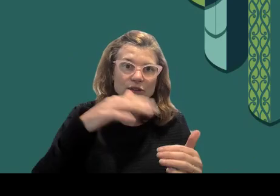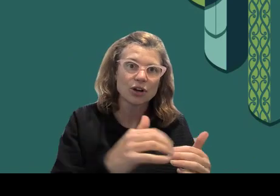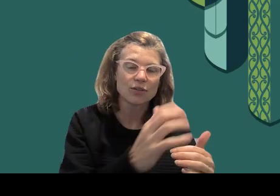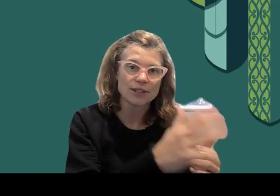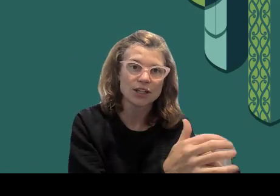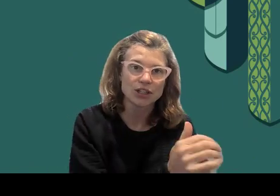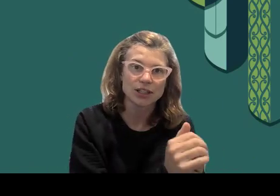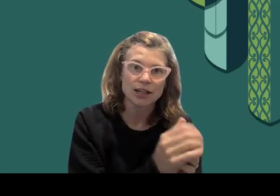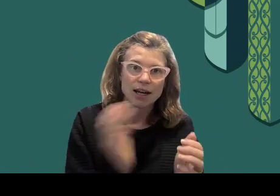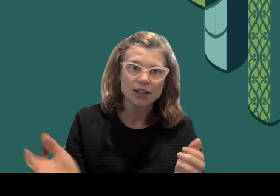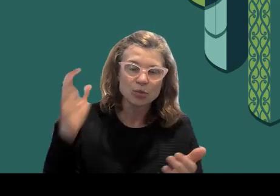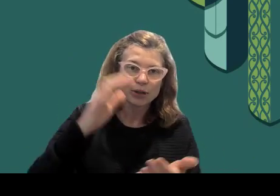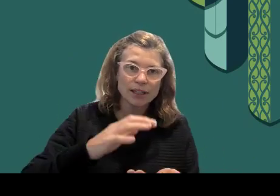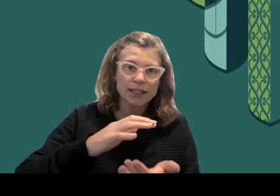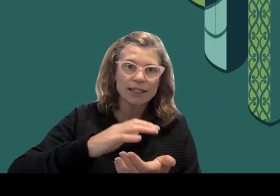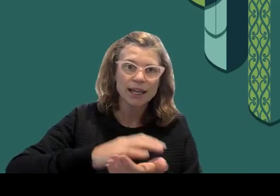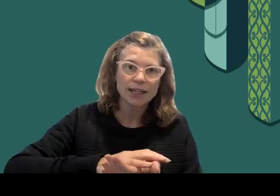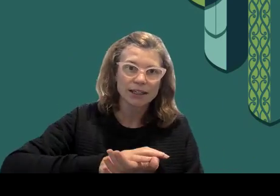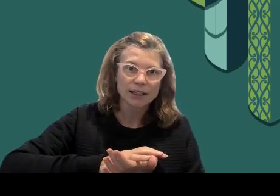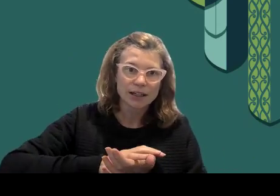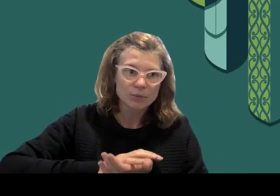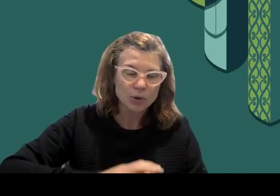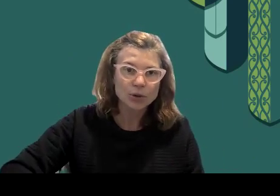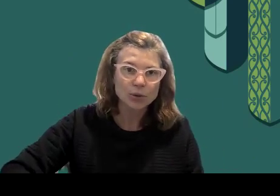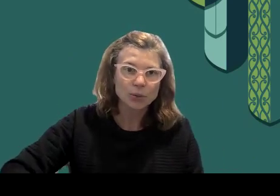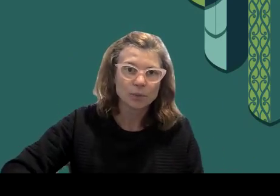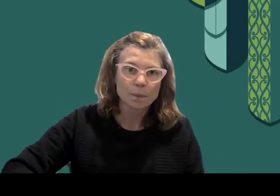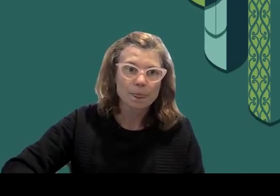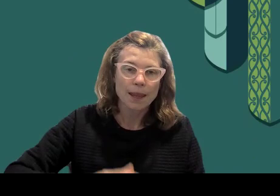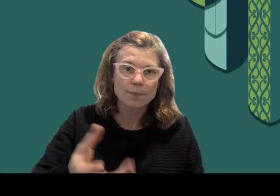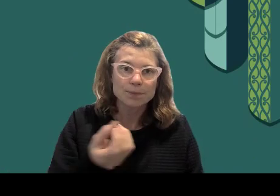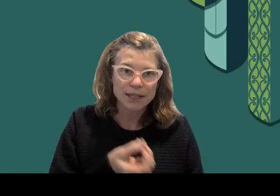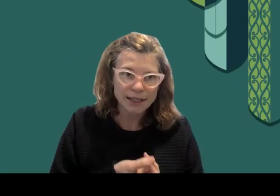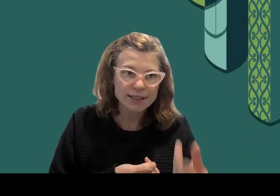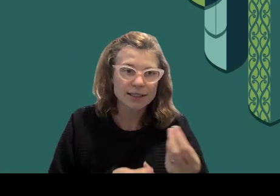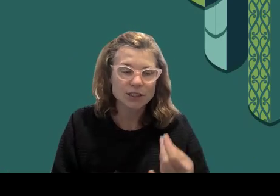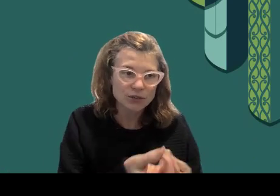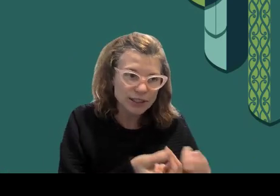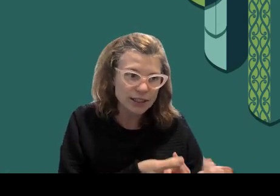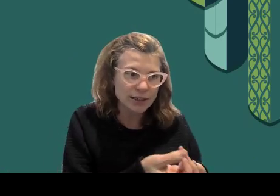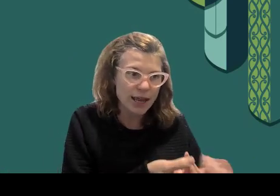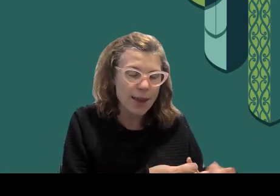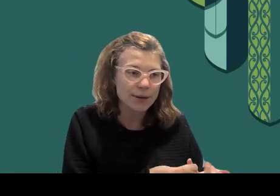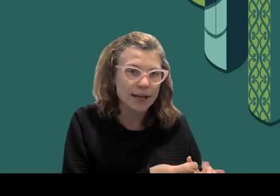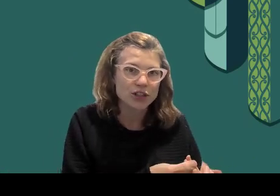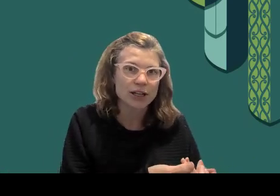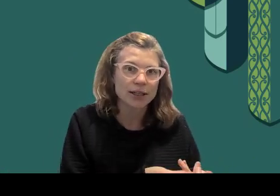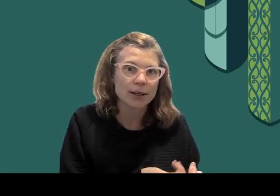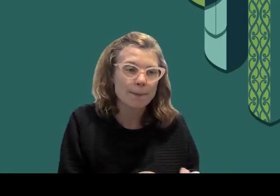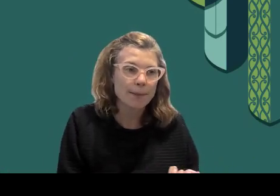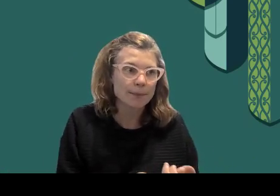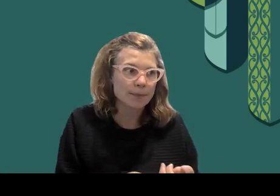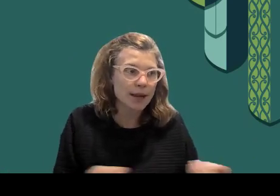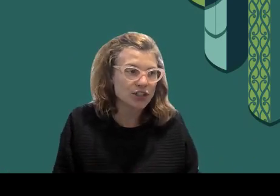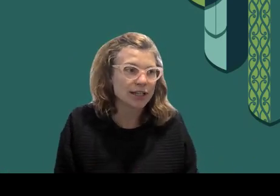a meandering conversation. And then you bring the ELAC model and tease and sort of let it happen